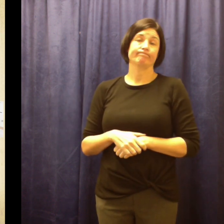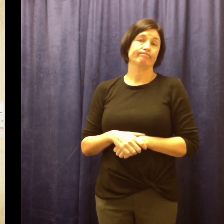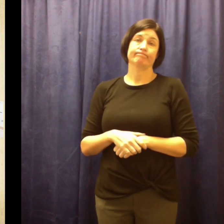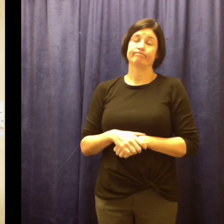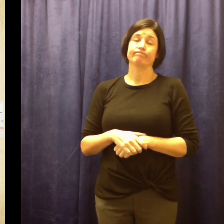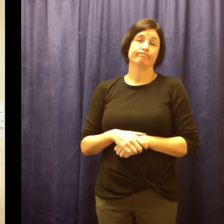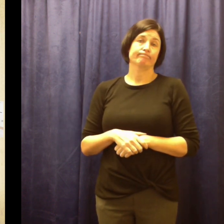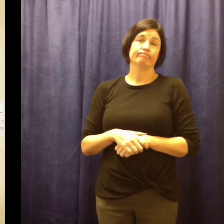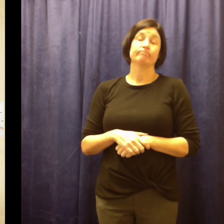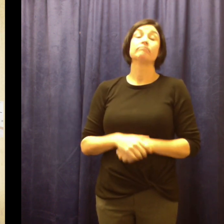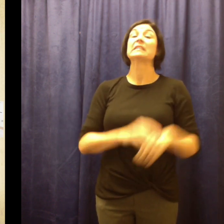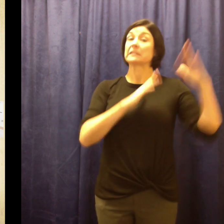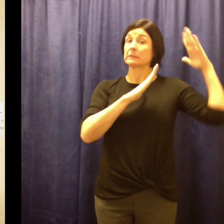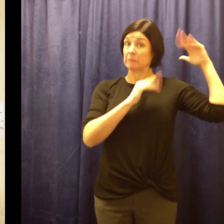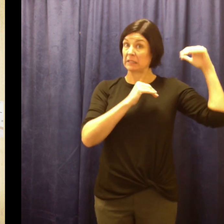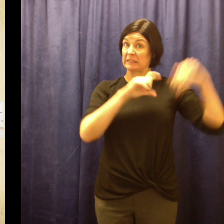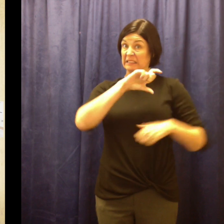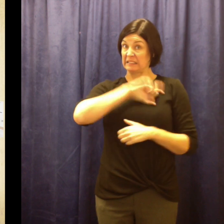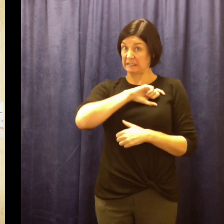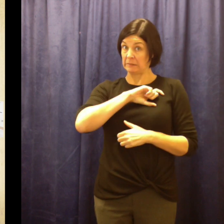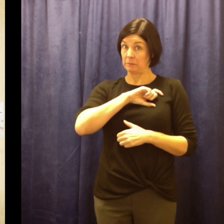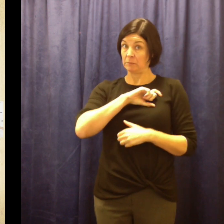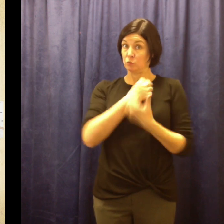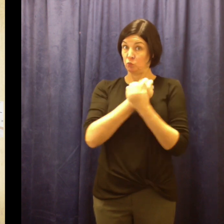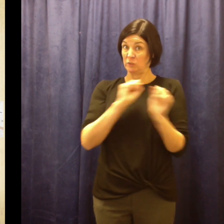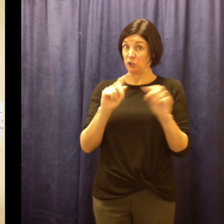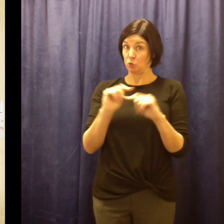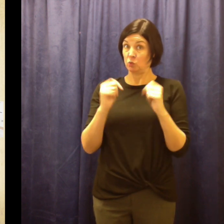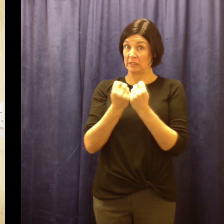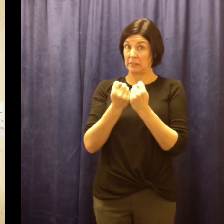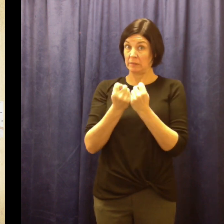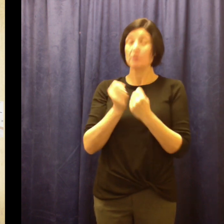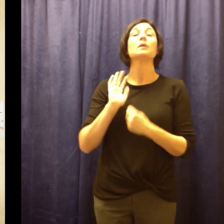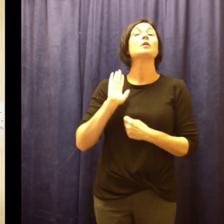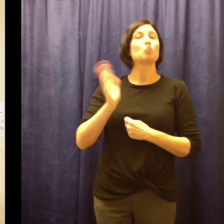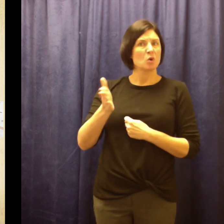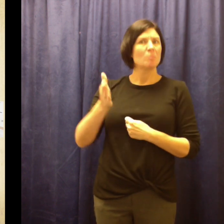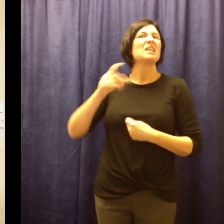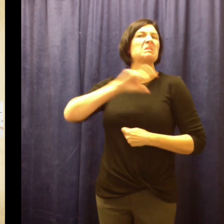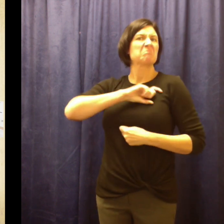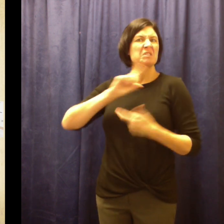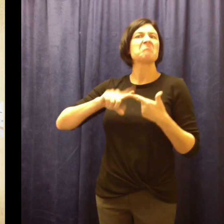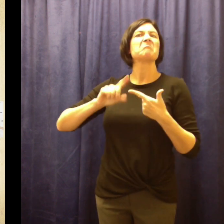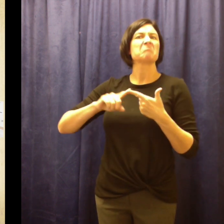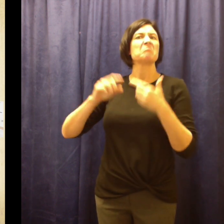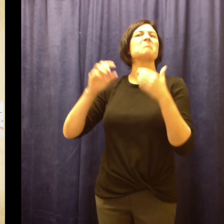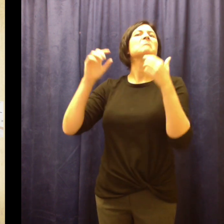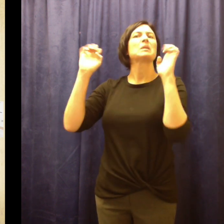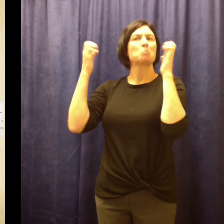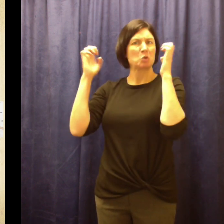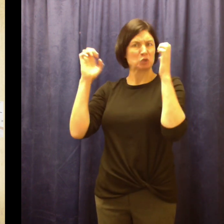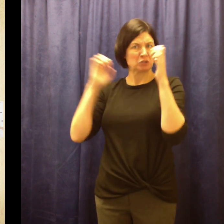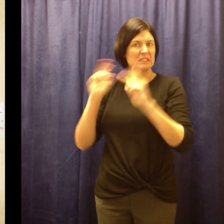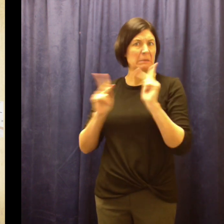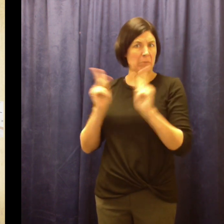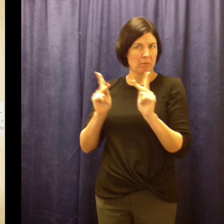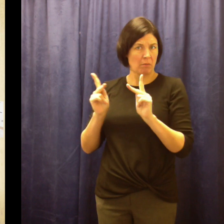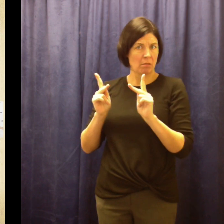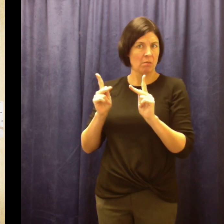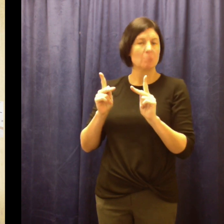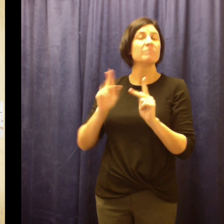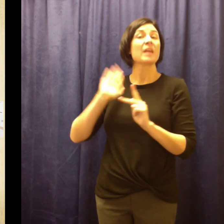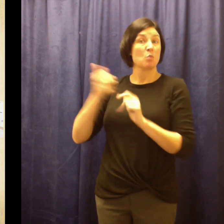Expect rescue teams comprised of additional officers and emergency medical personnel to follow the initial officers.